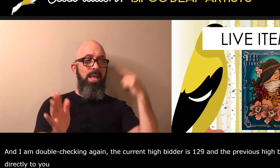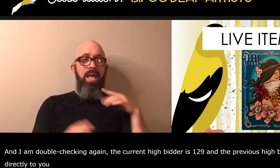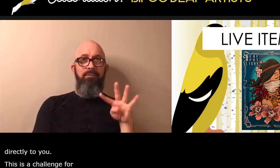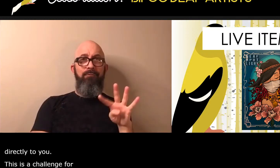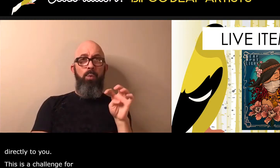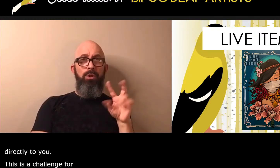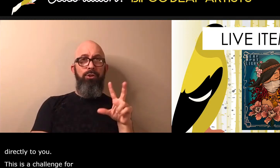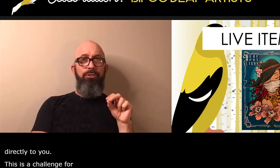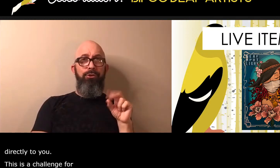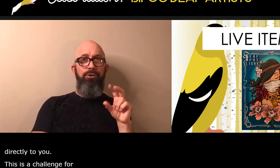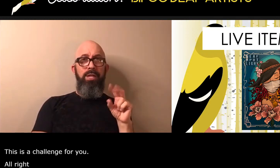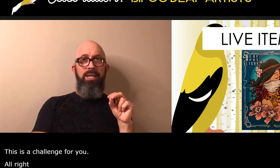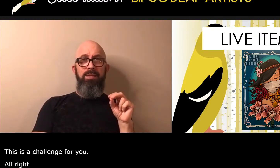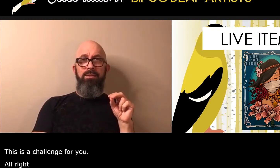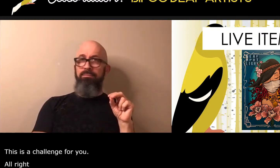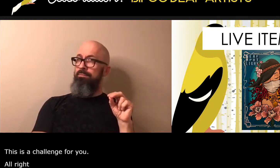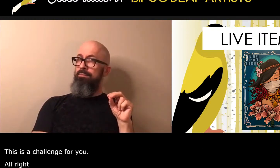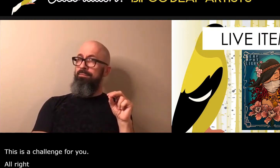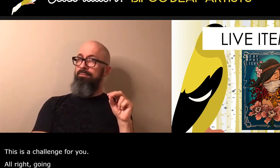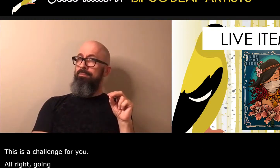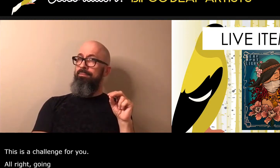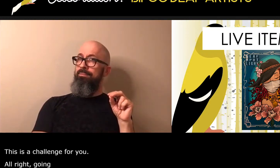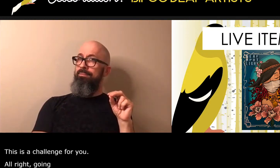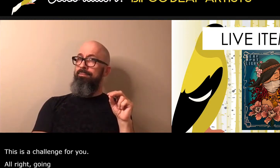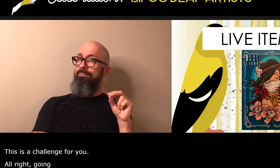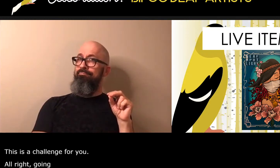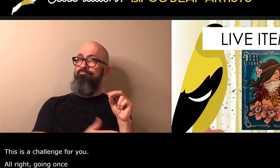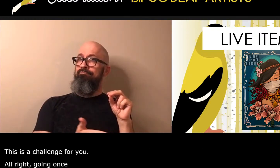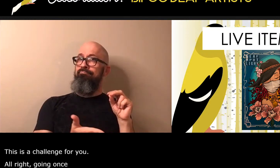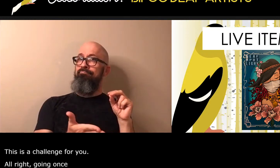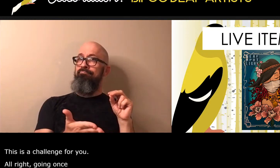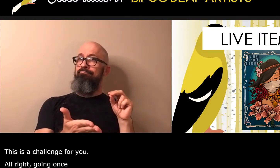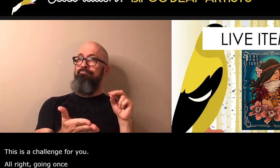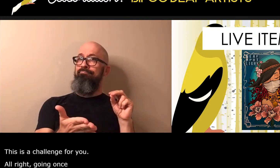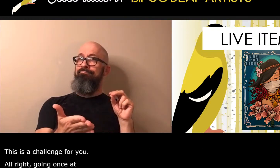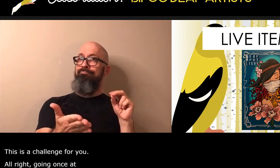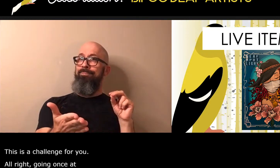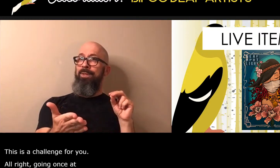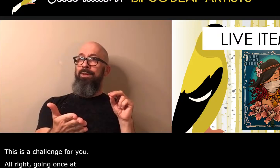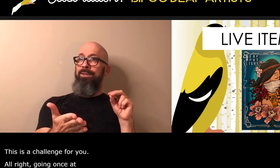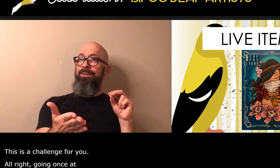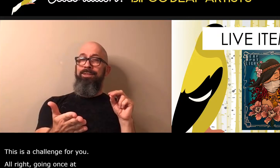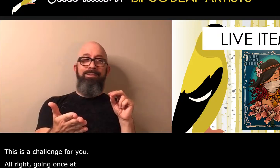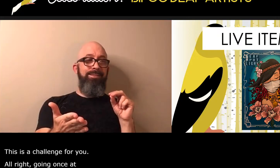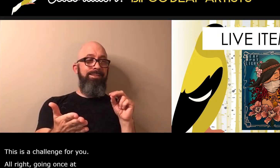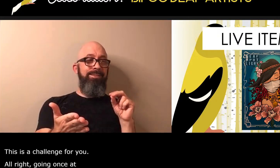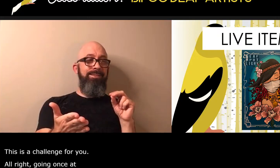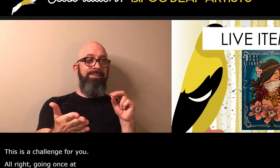All right, going once at 430.